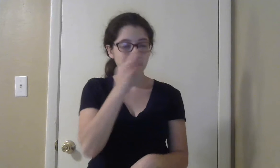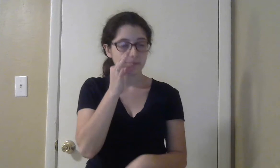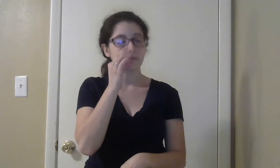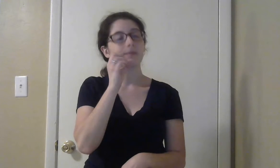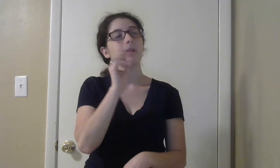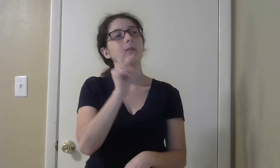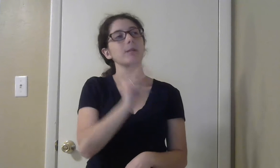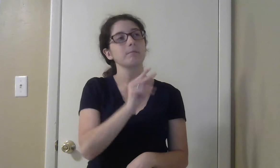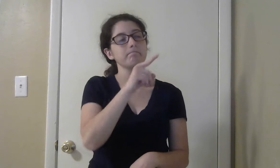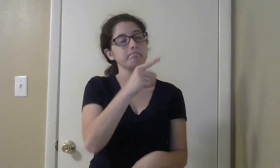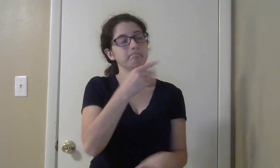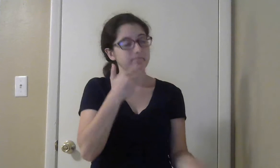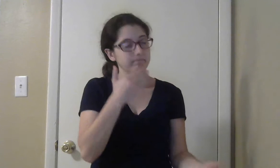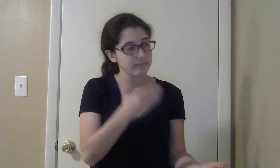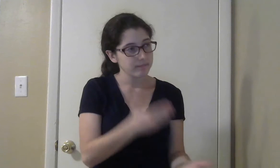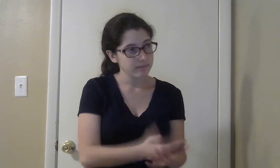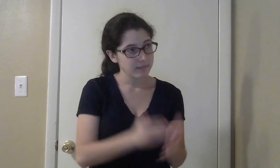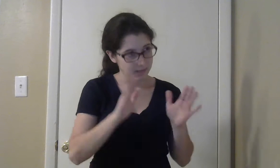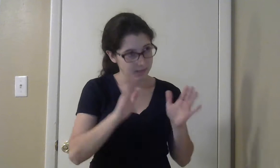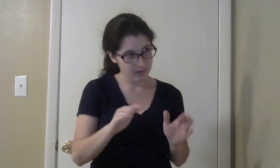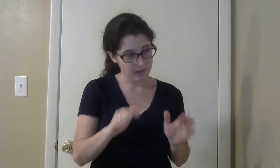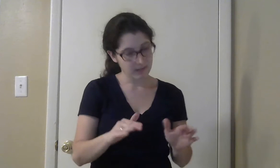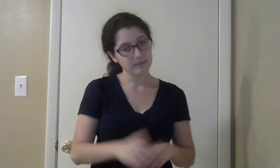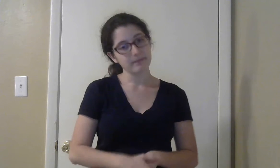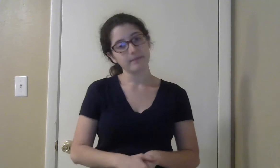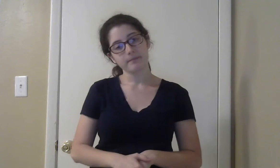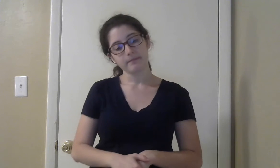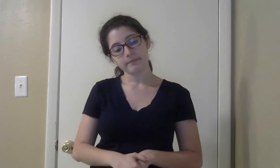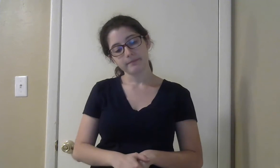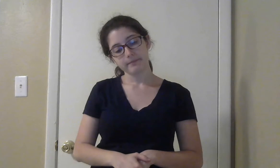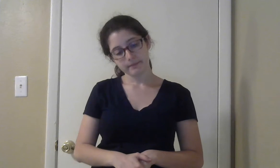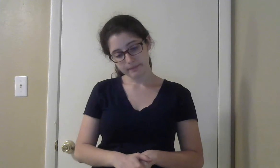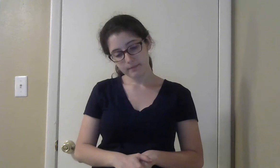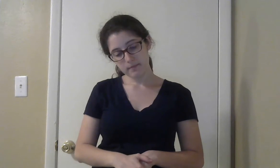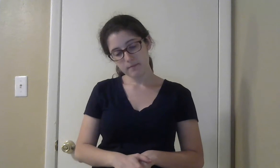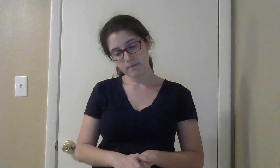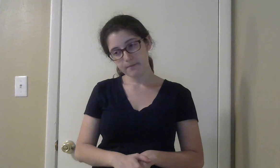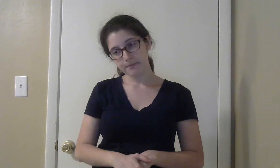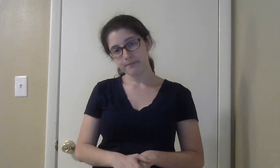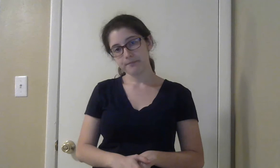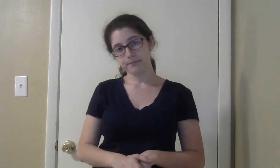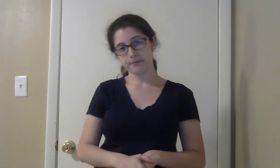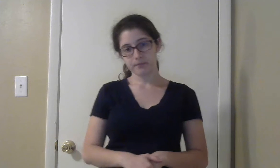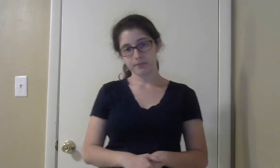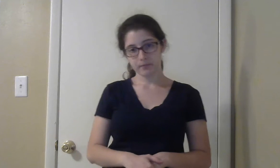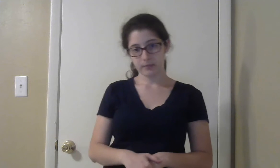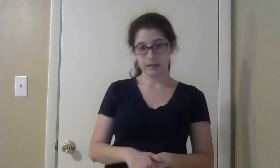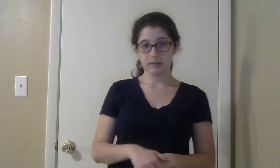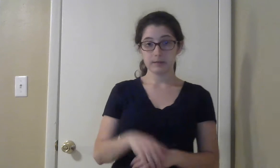be fasting. But even more clear in this passage is that